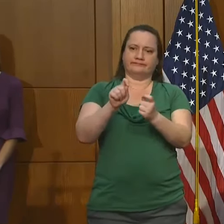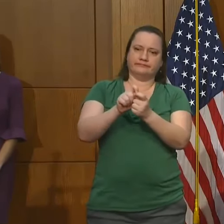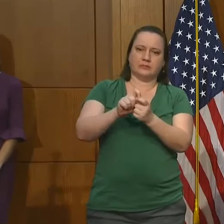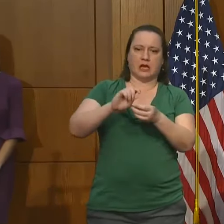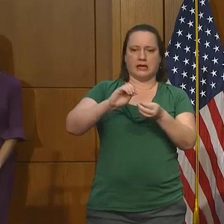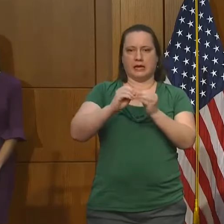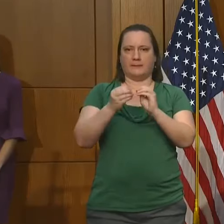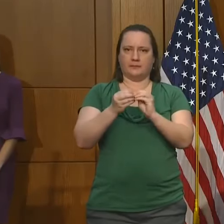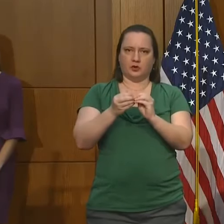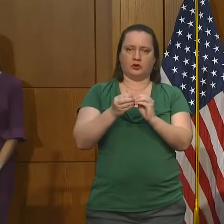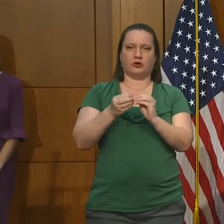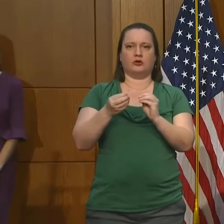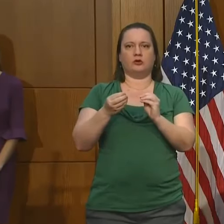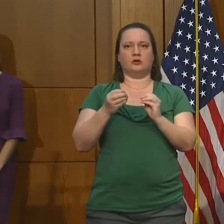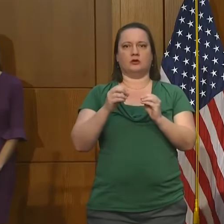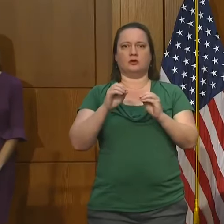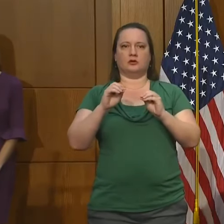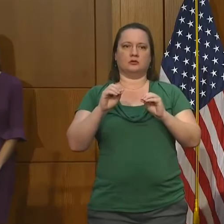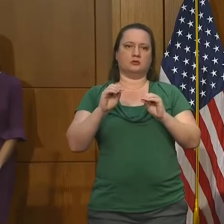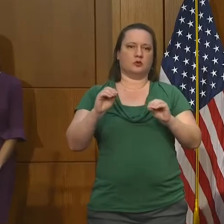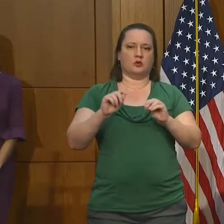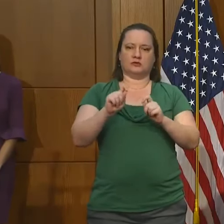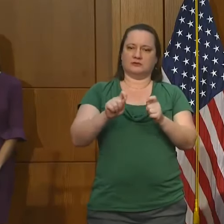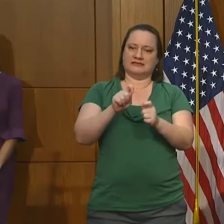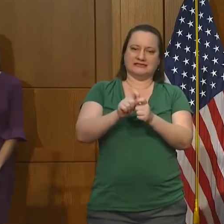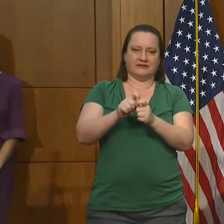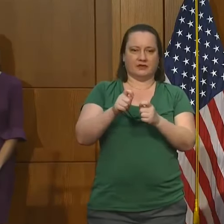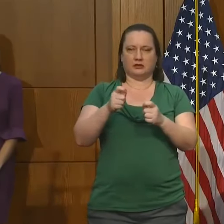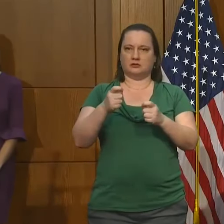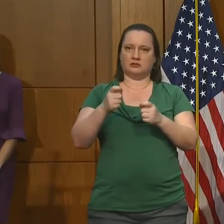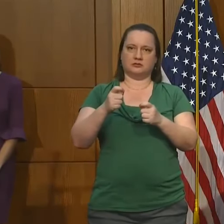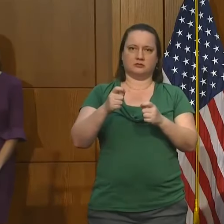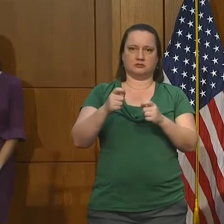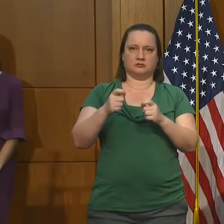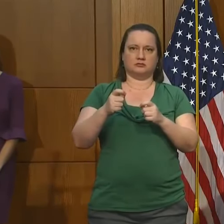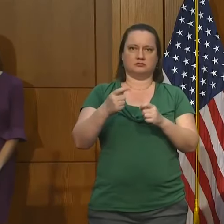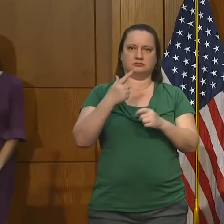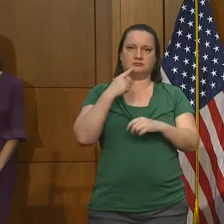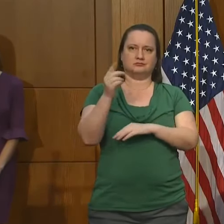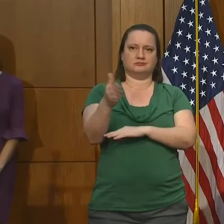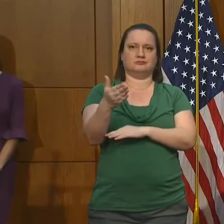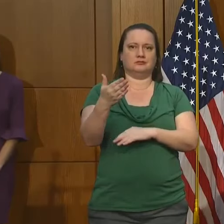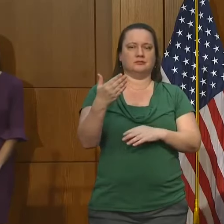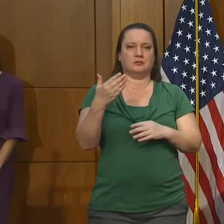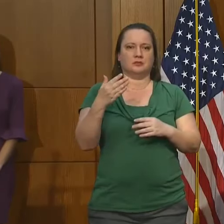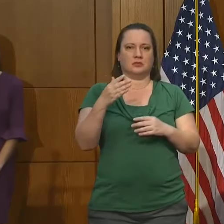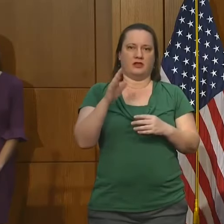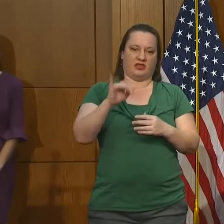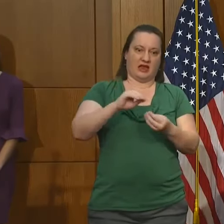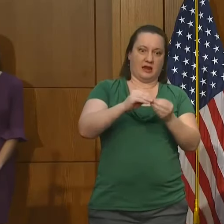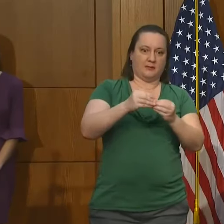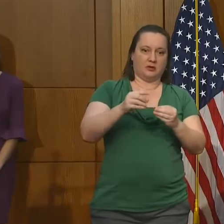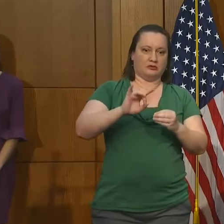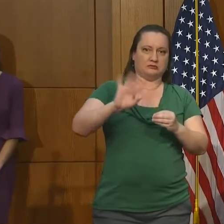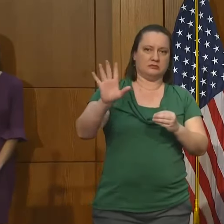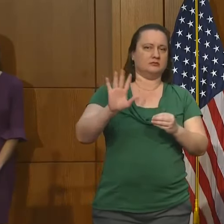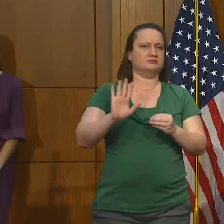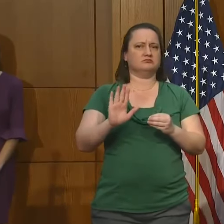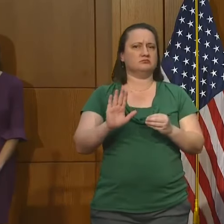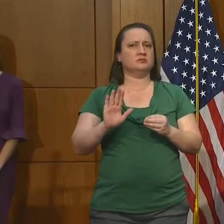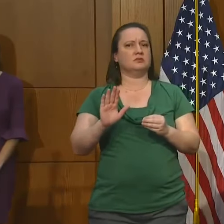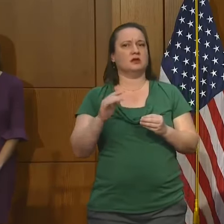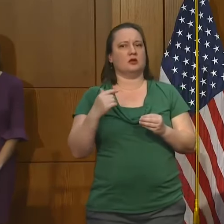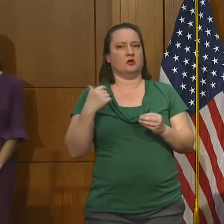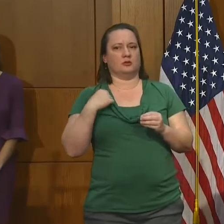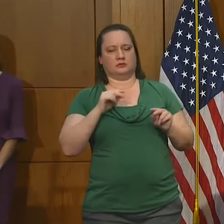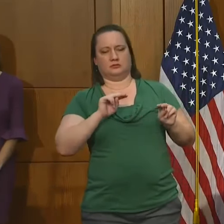ledge at which we'll reverse. It's really a combination of all the data that we've been following, and that's what we've done in order to